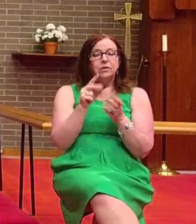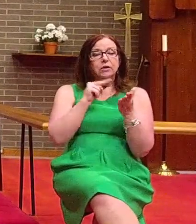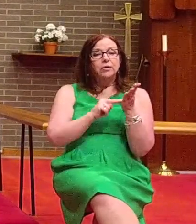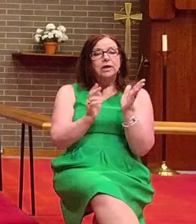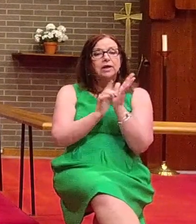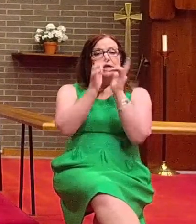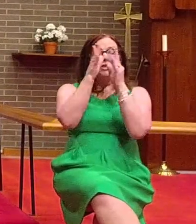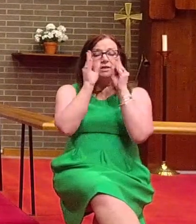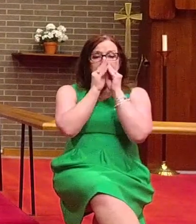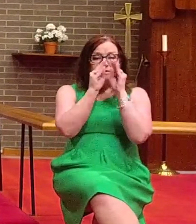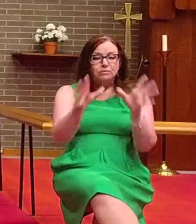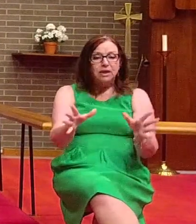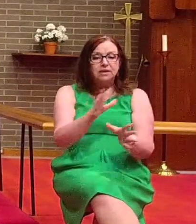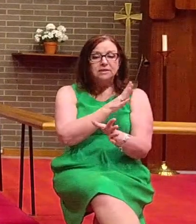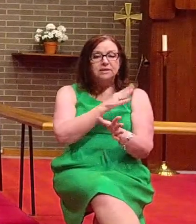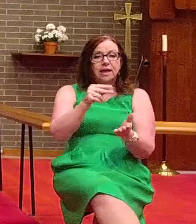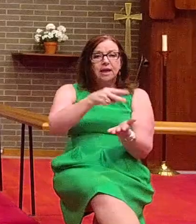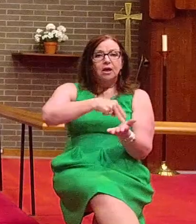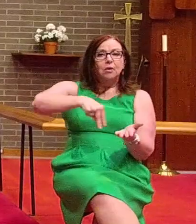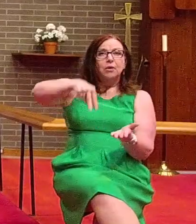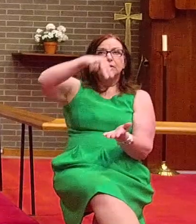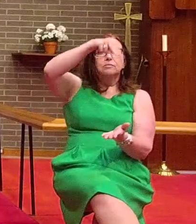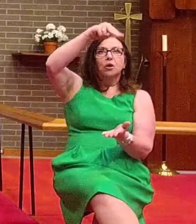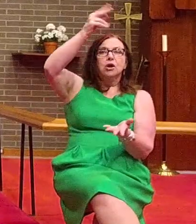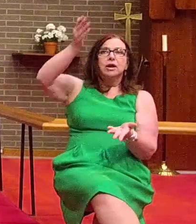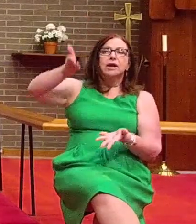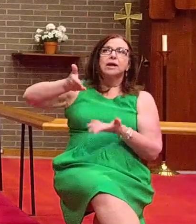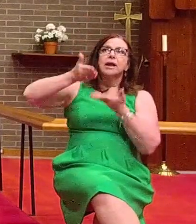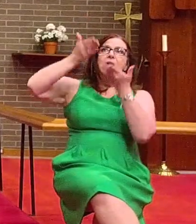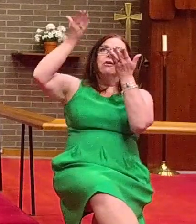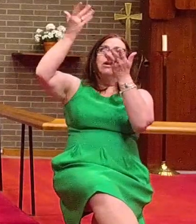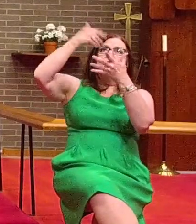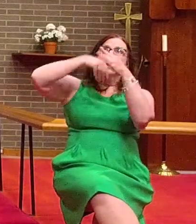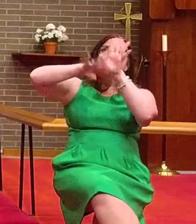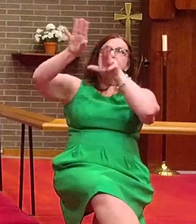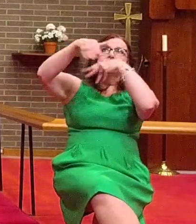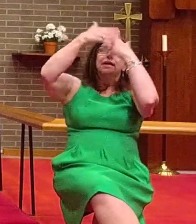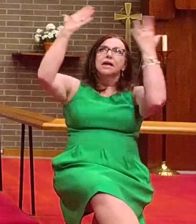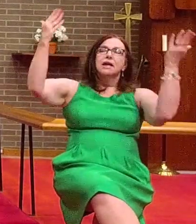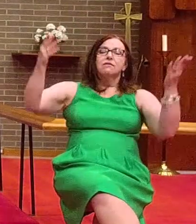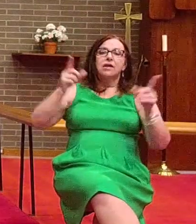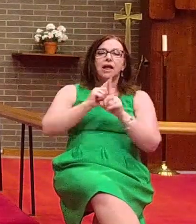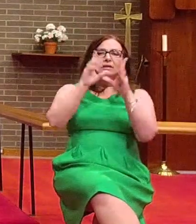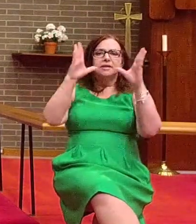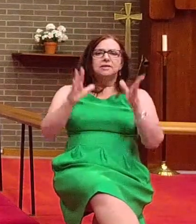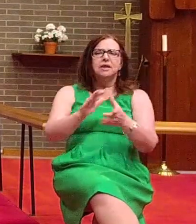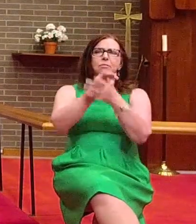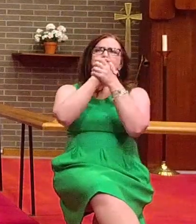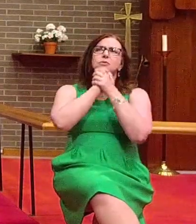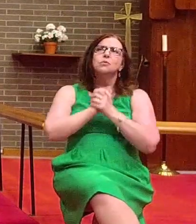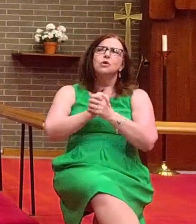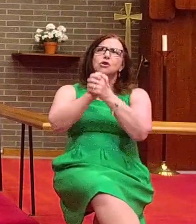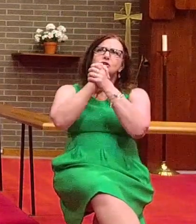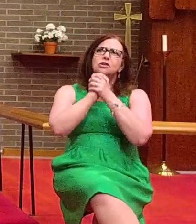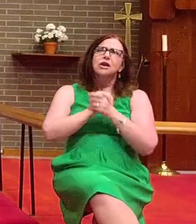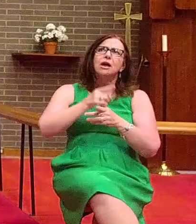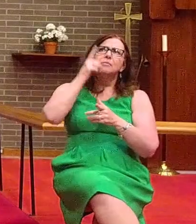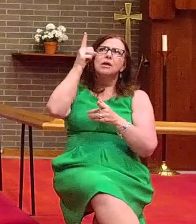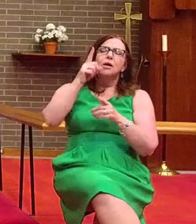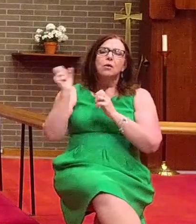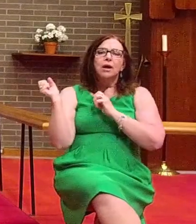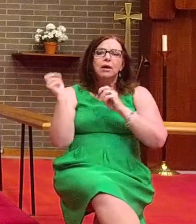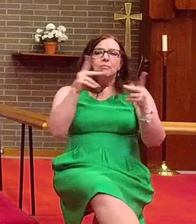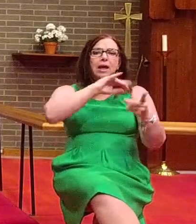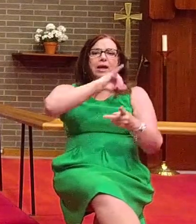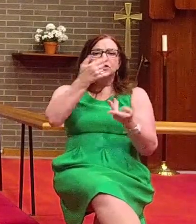parted from them and was carried up into heaven. And the disciples worshiped him and returned to Jerusalem